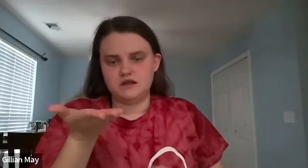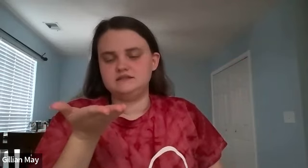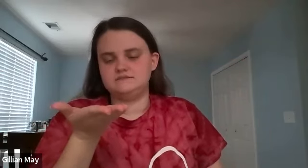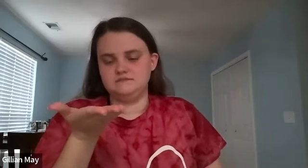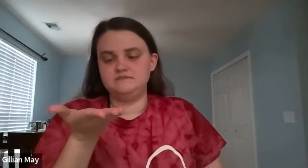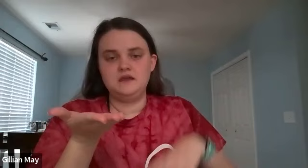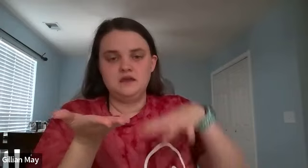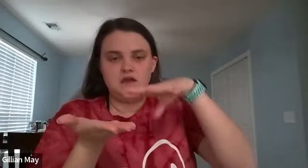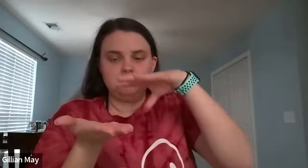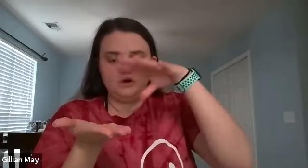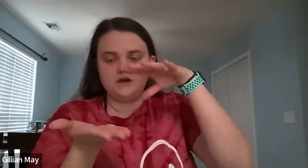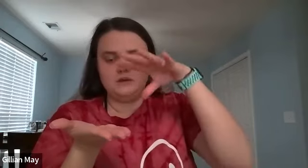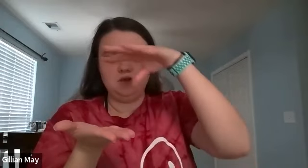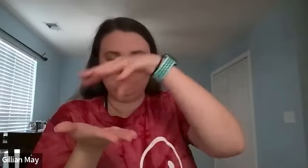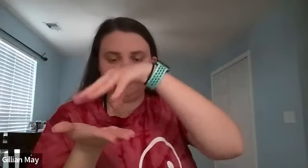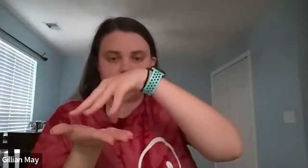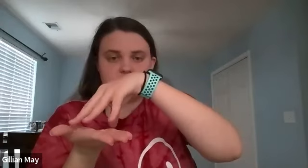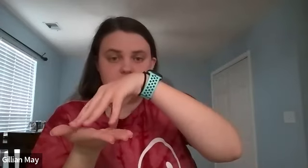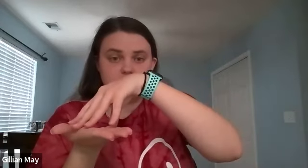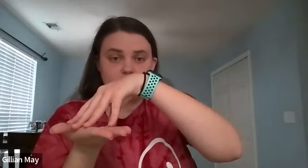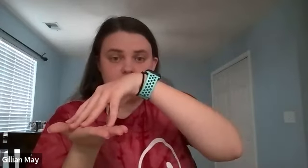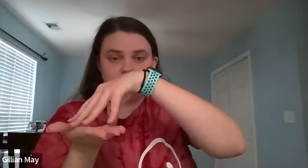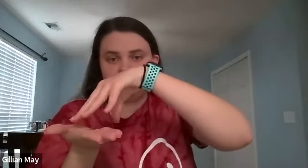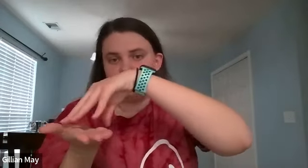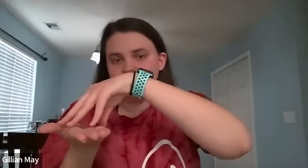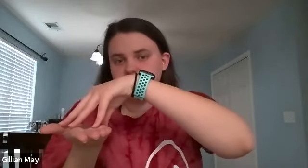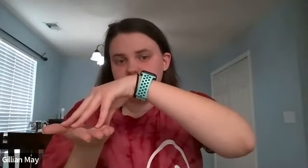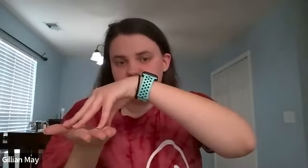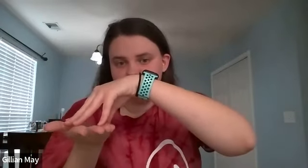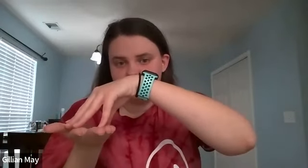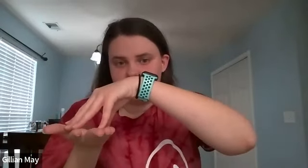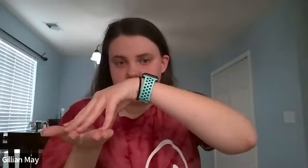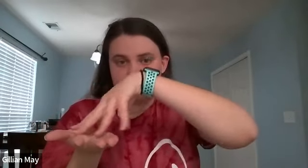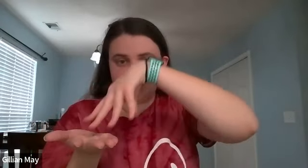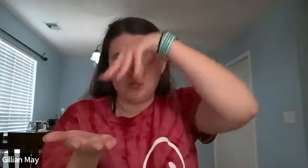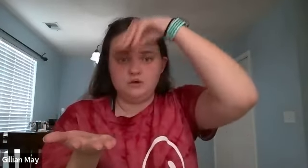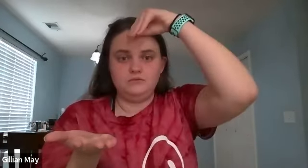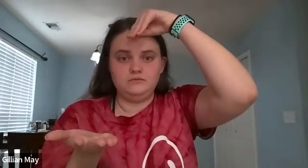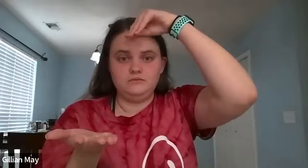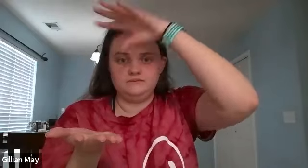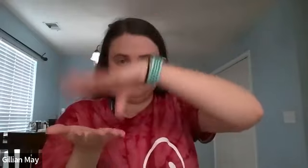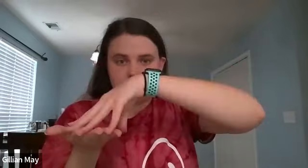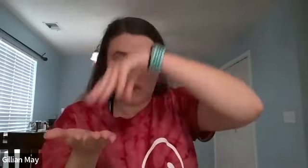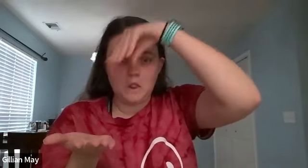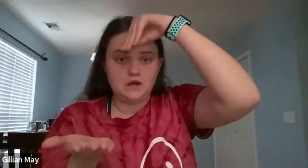rights, palm up. You're going to start kind of almost like a jellyfish, and you're going to go